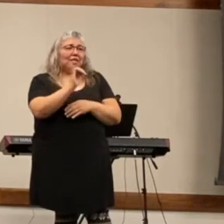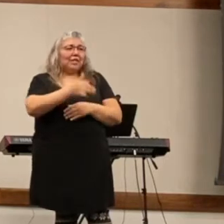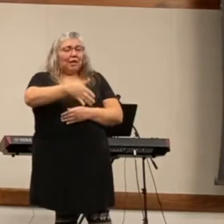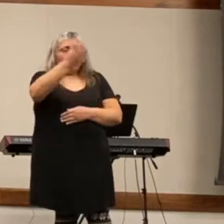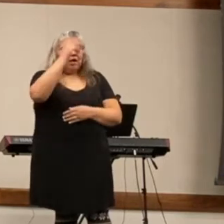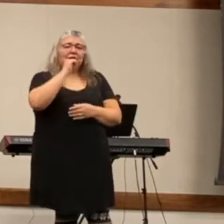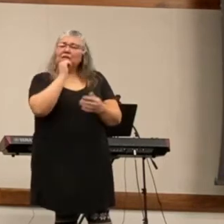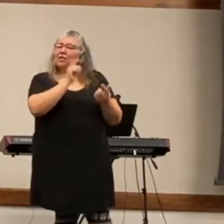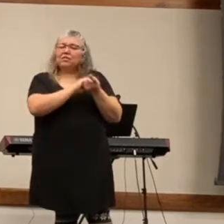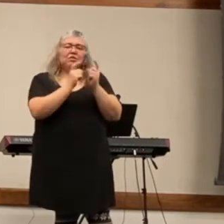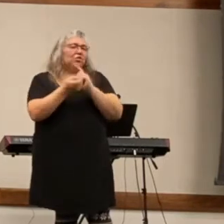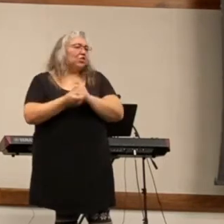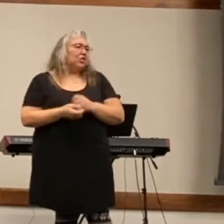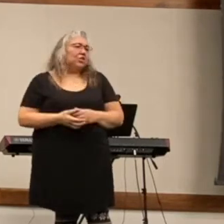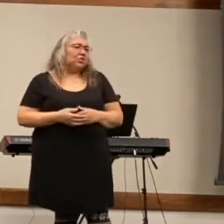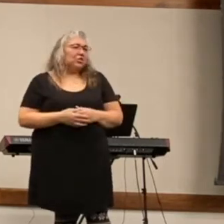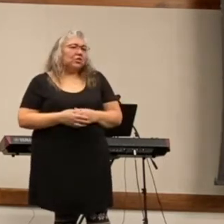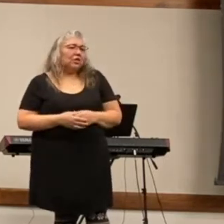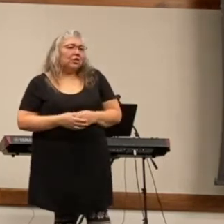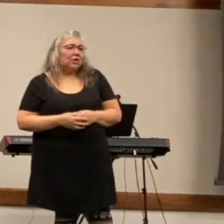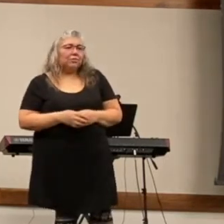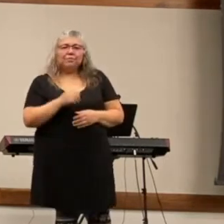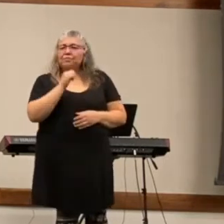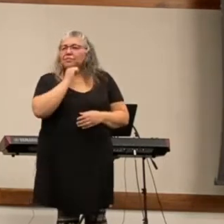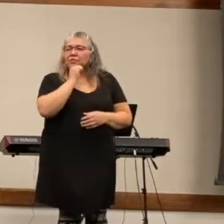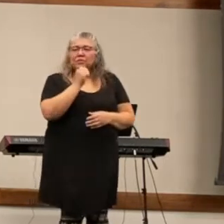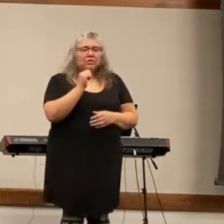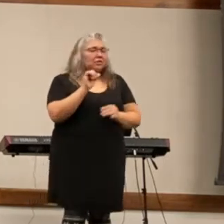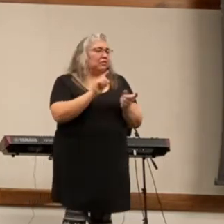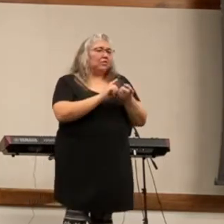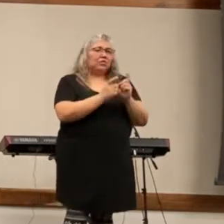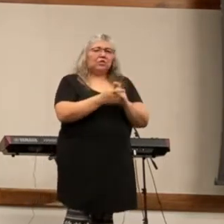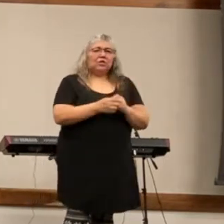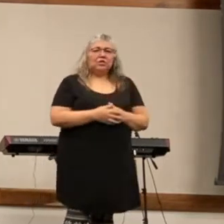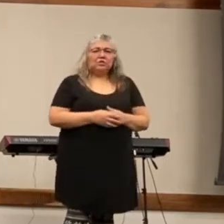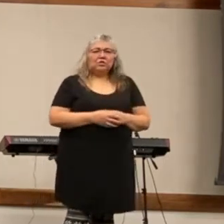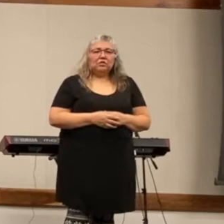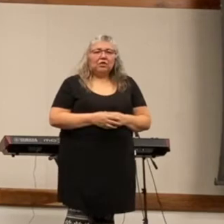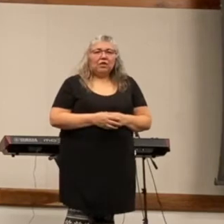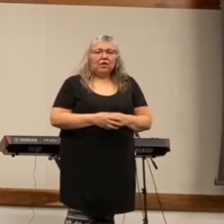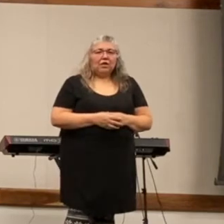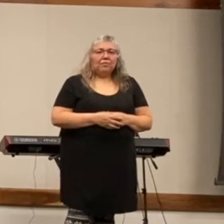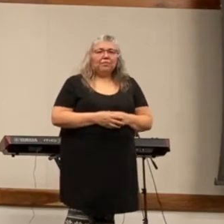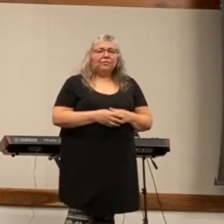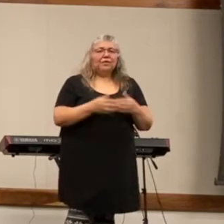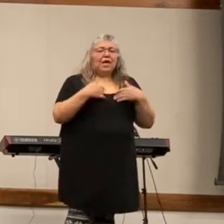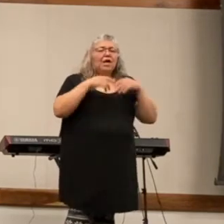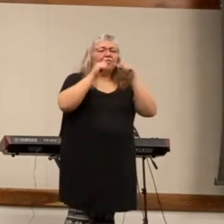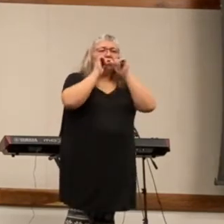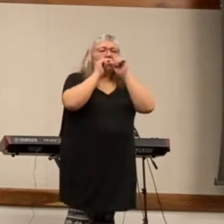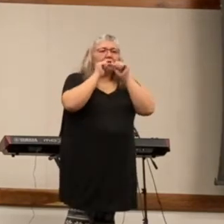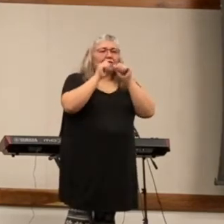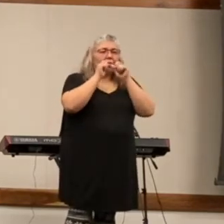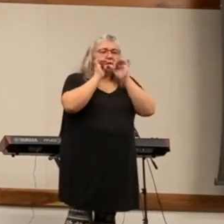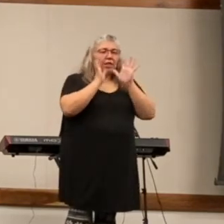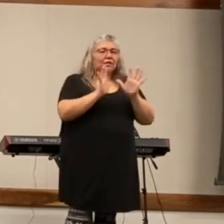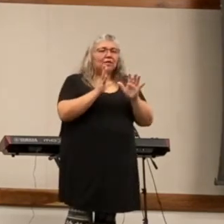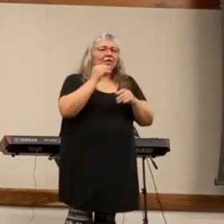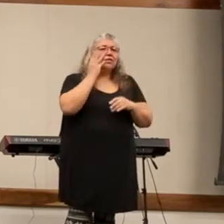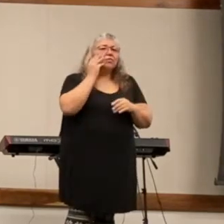change. He doesn't change. Experiencing the blessings. Experiencing the